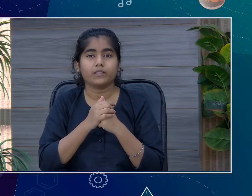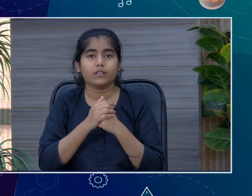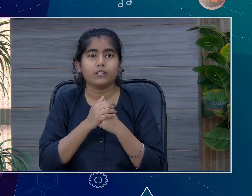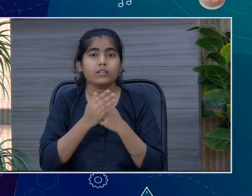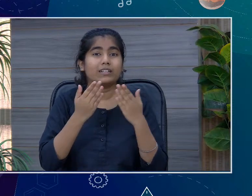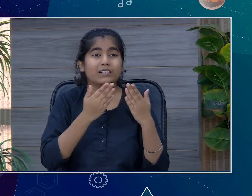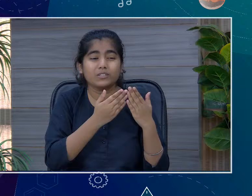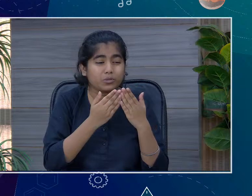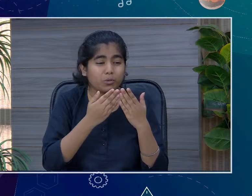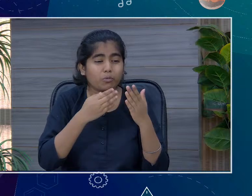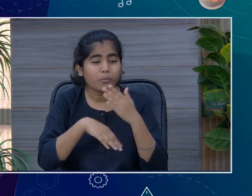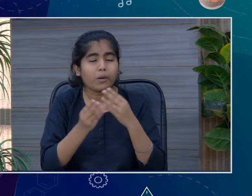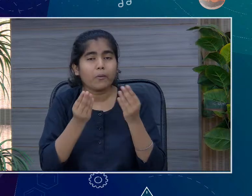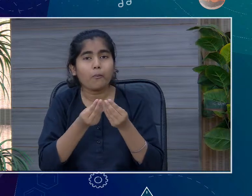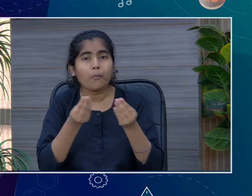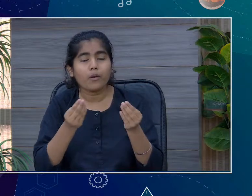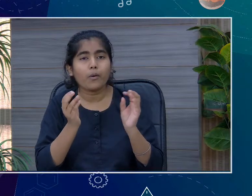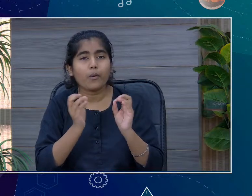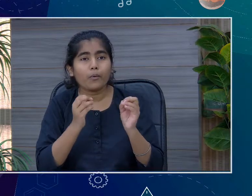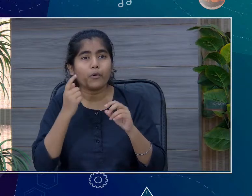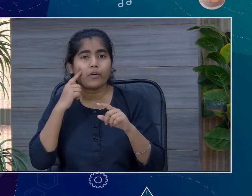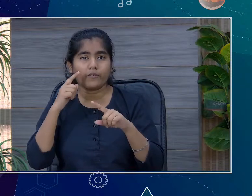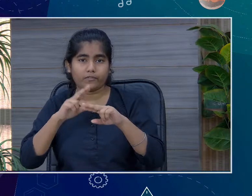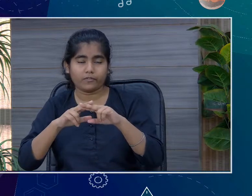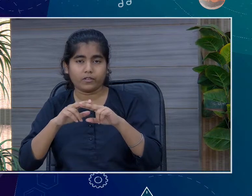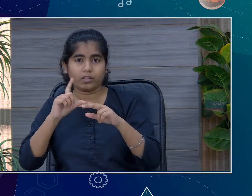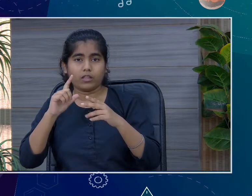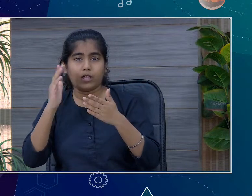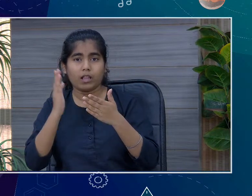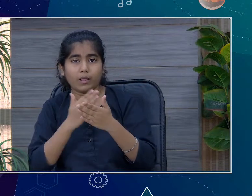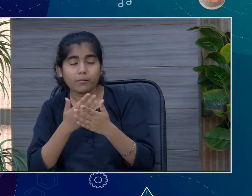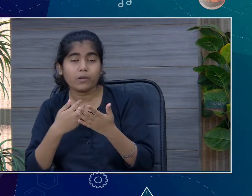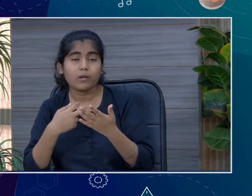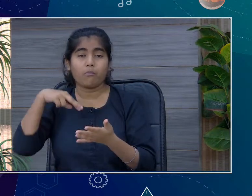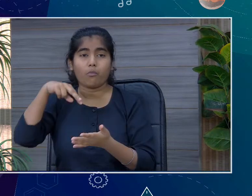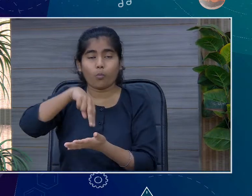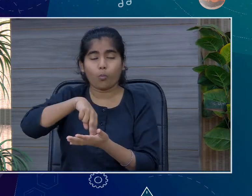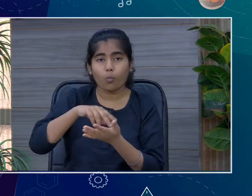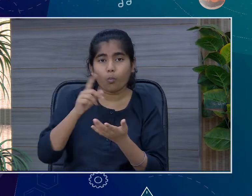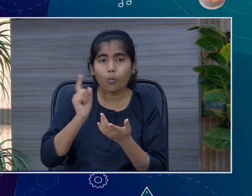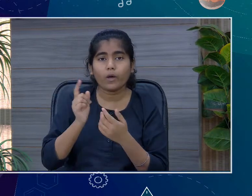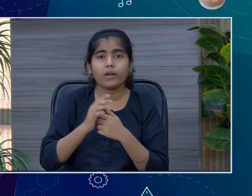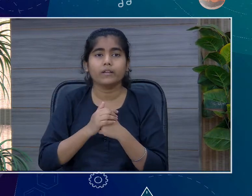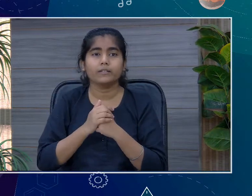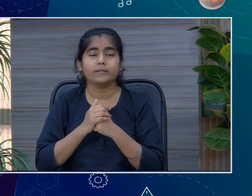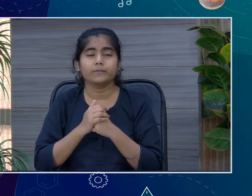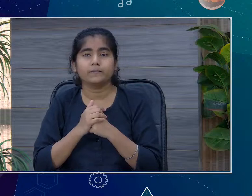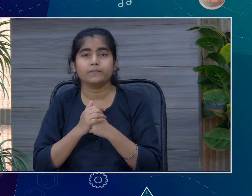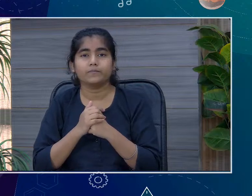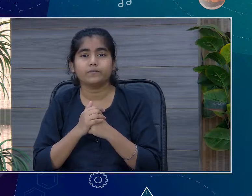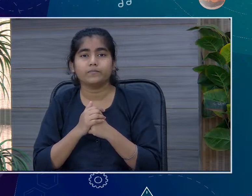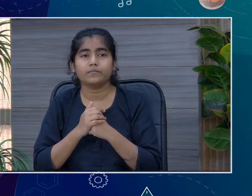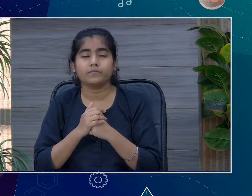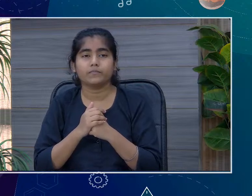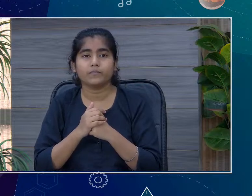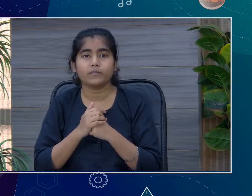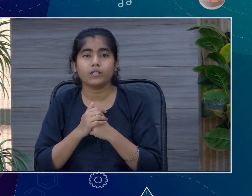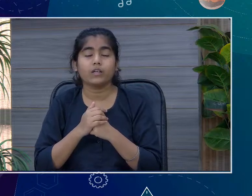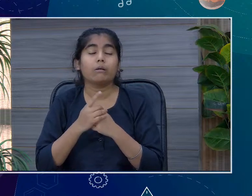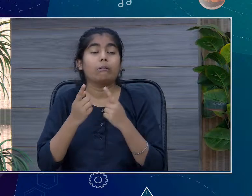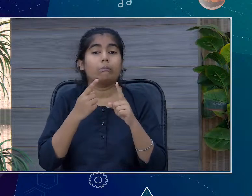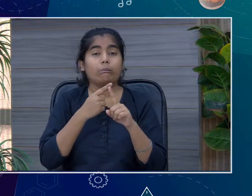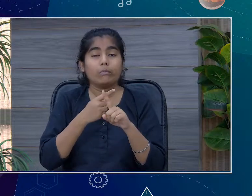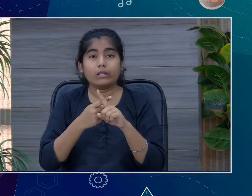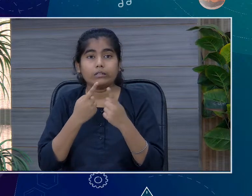materials in the language that they understand, and the problems that they face in terms